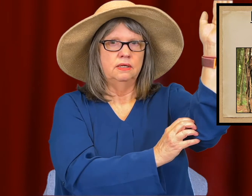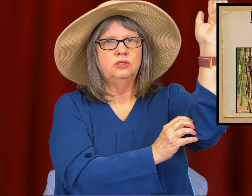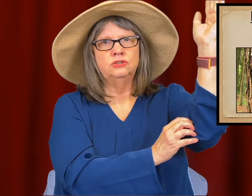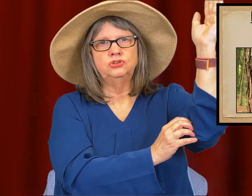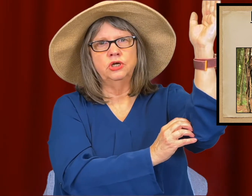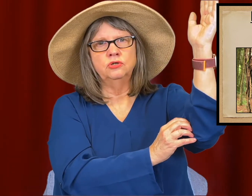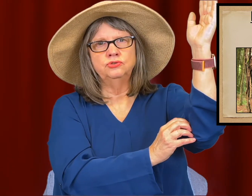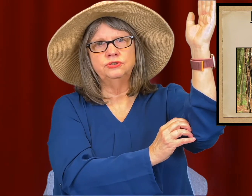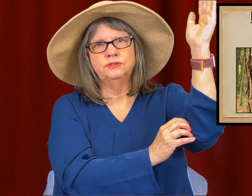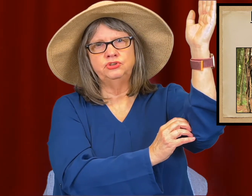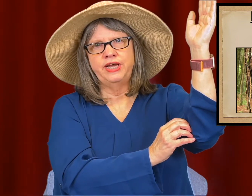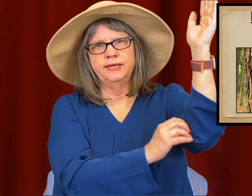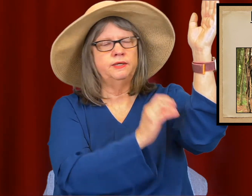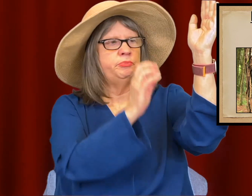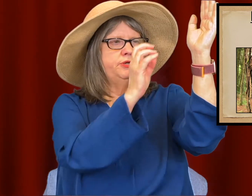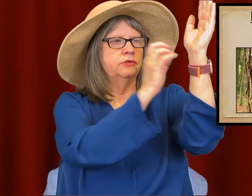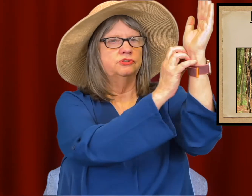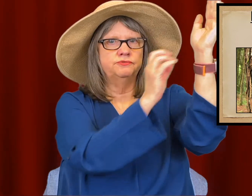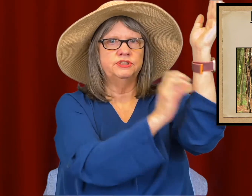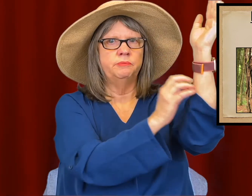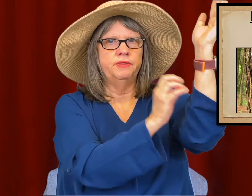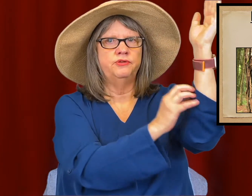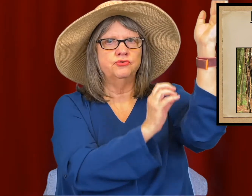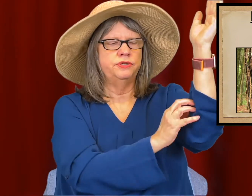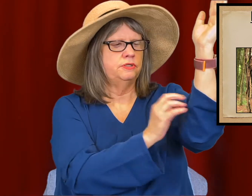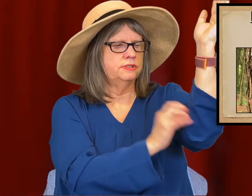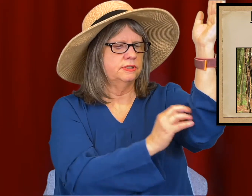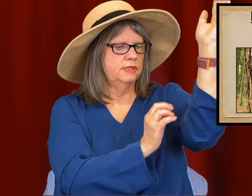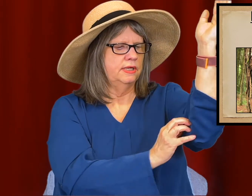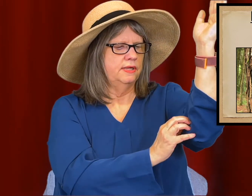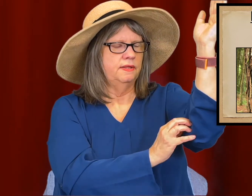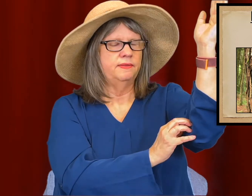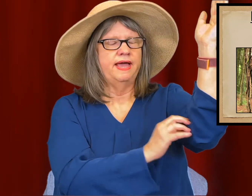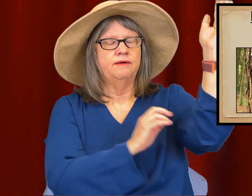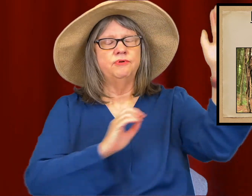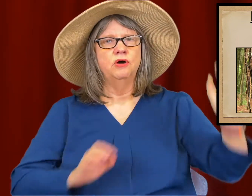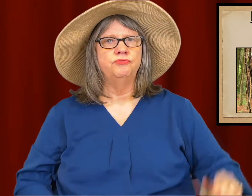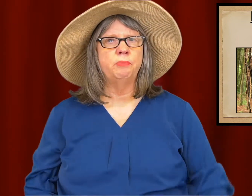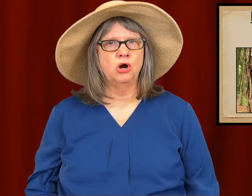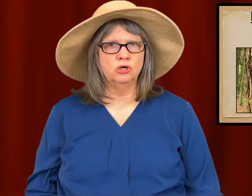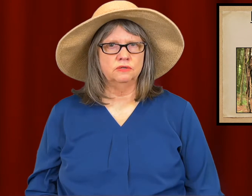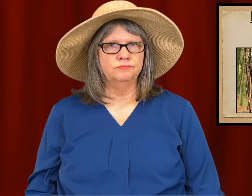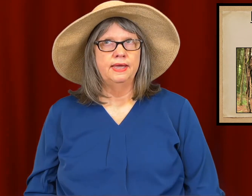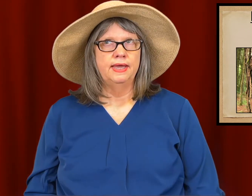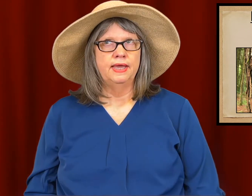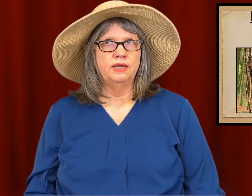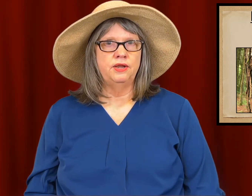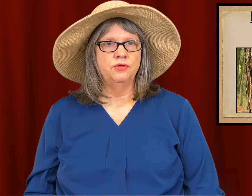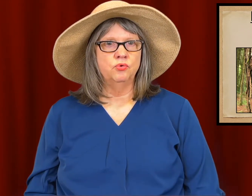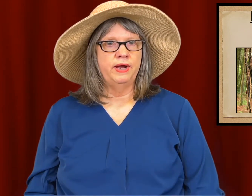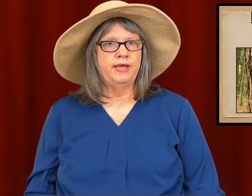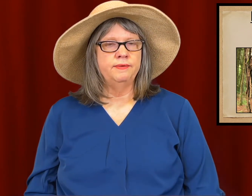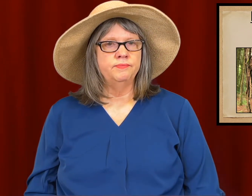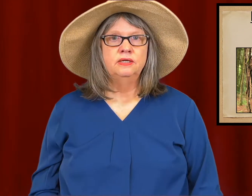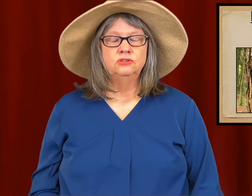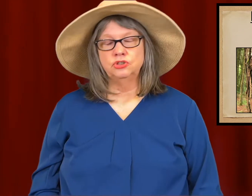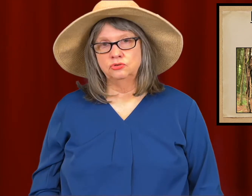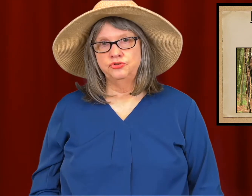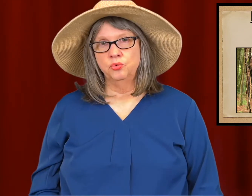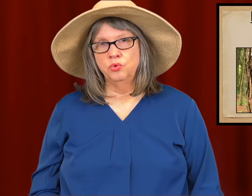it shows the jagged appearance of some of the trees have of bark. And another way shows the